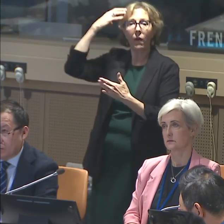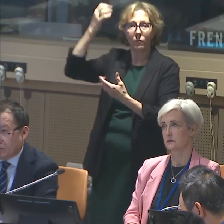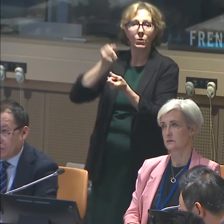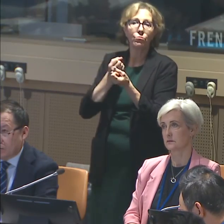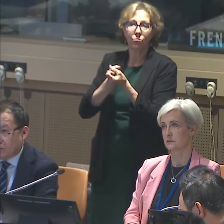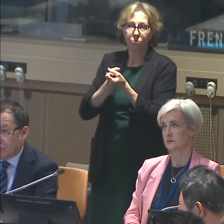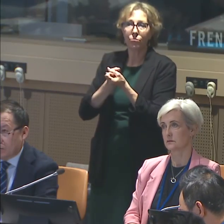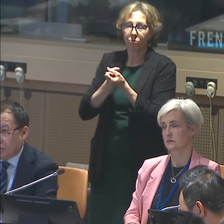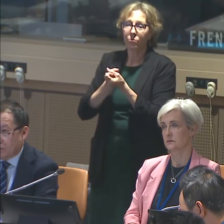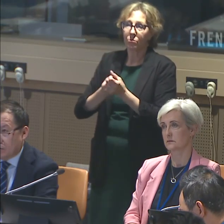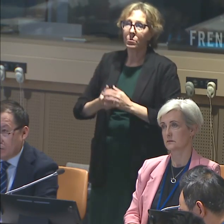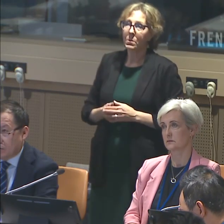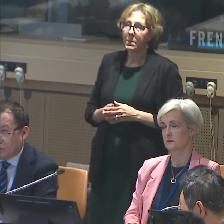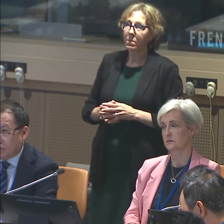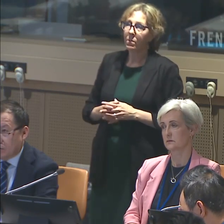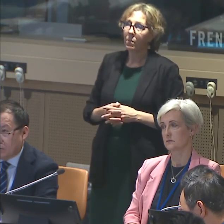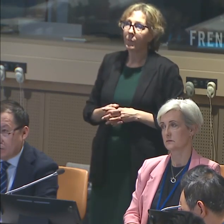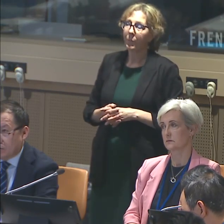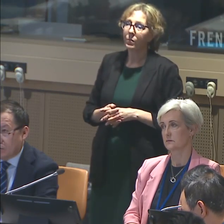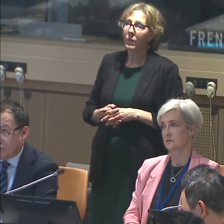to